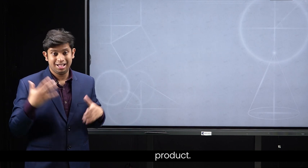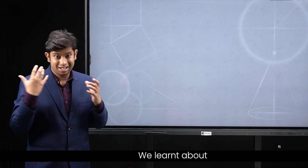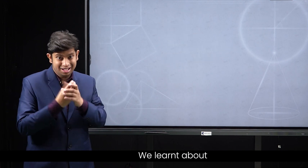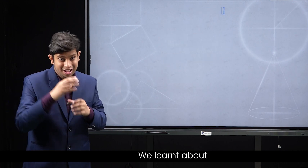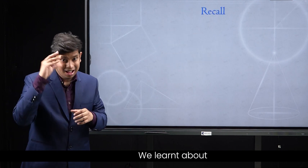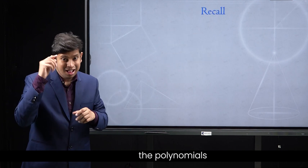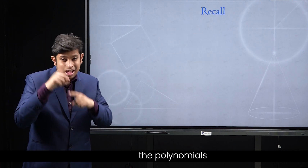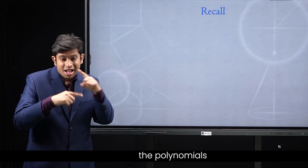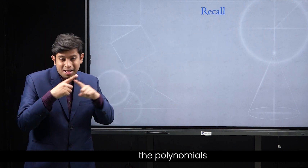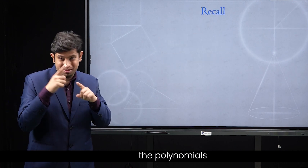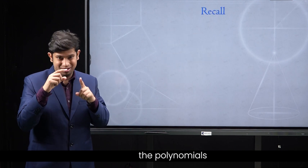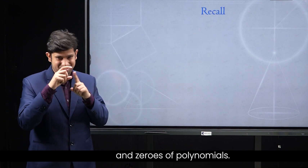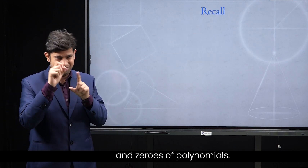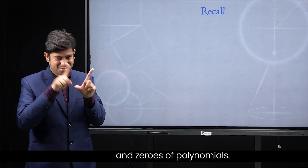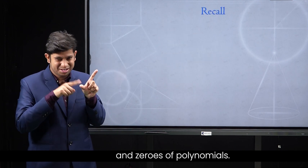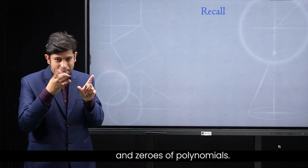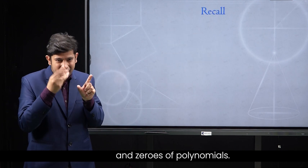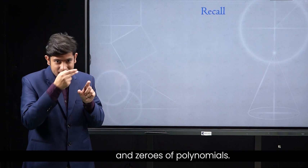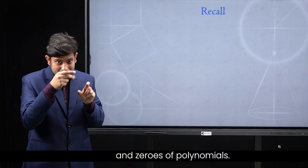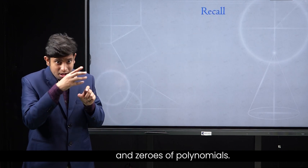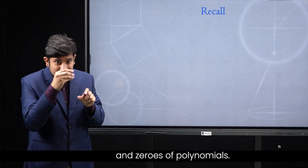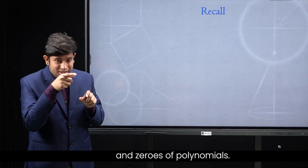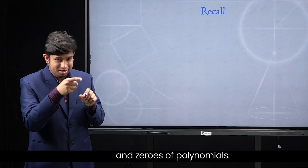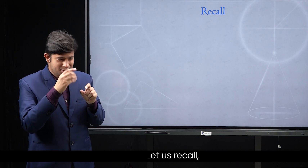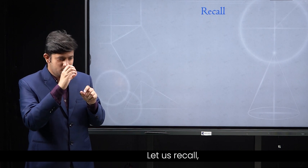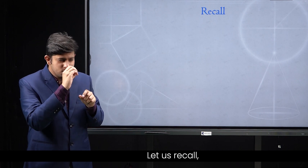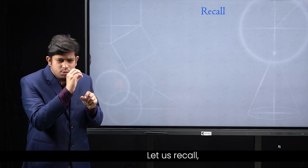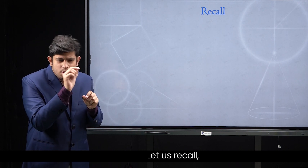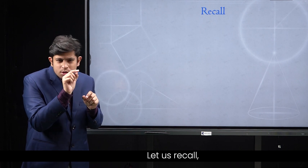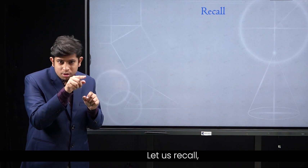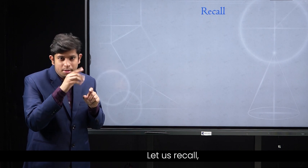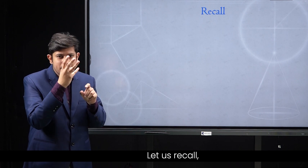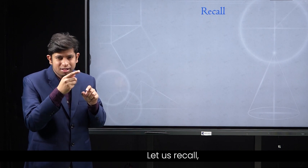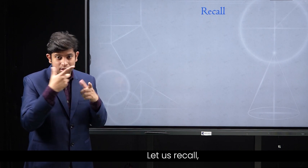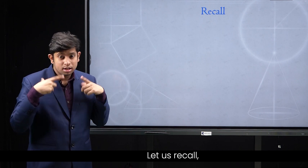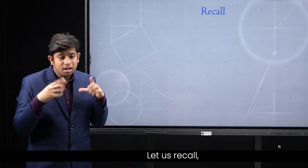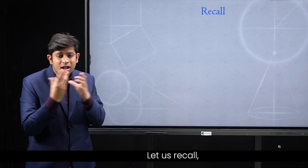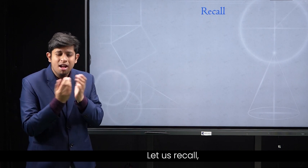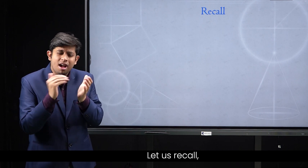We learnt about the polynomials and zeros of polynomials. Let us recall.